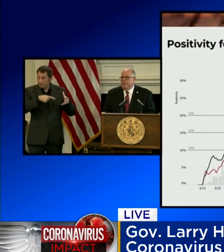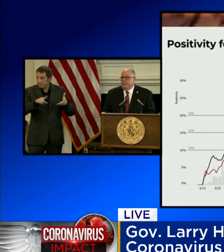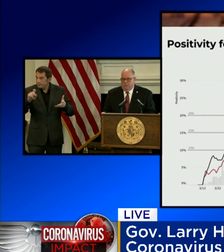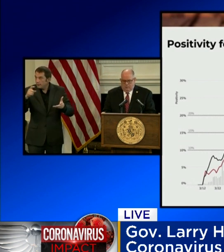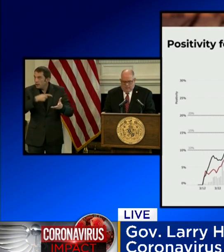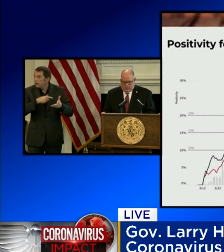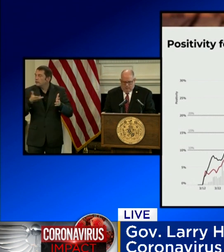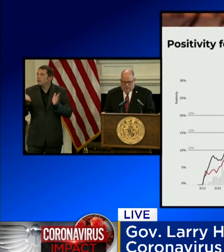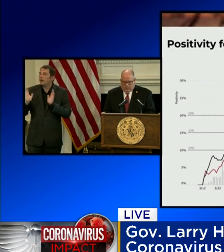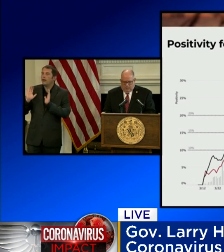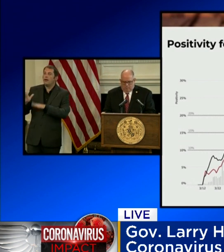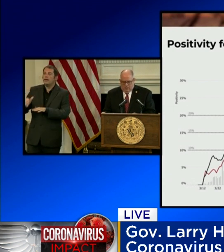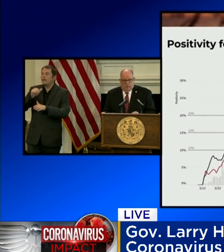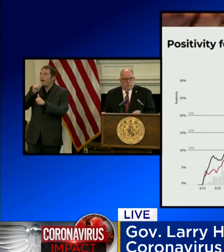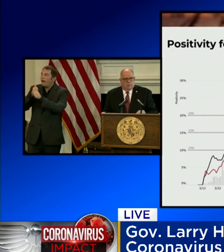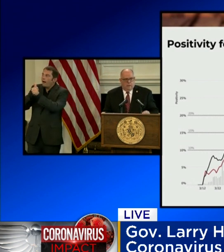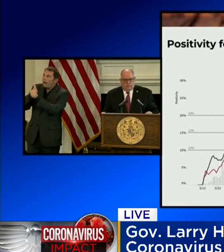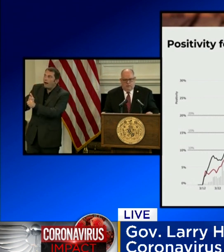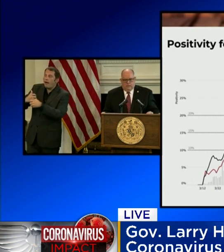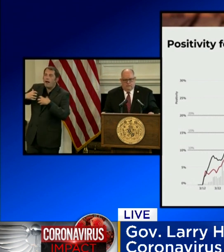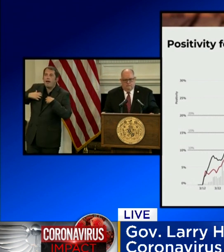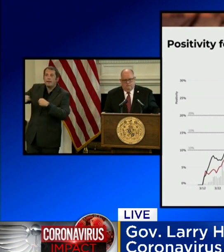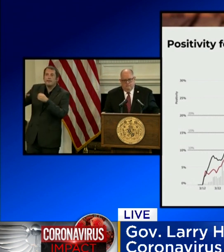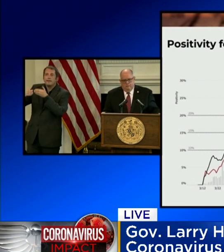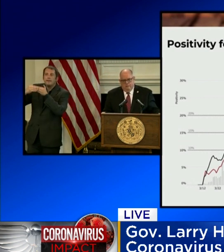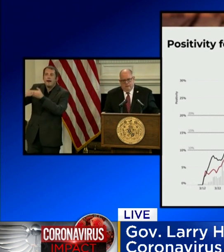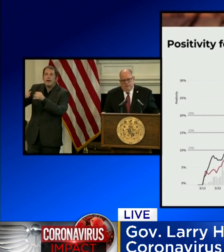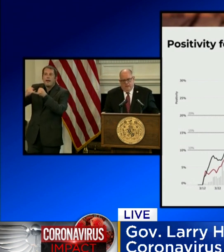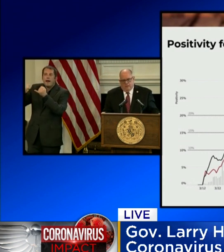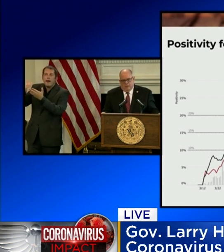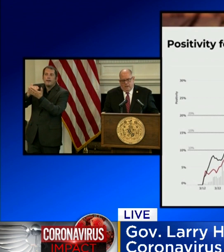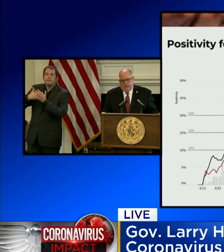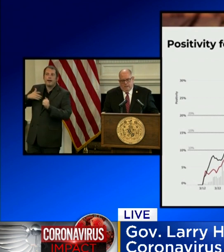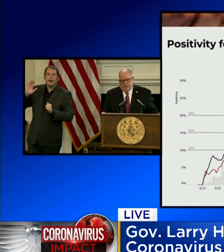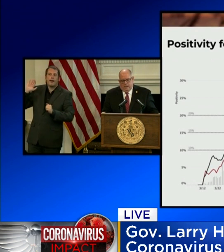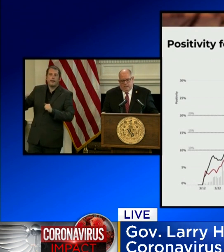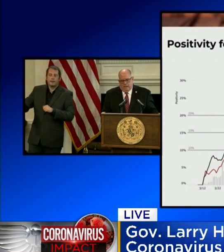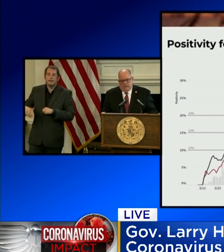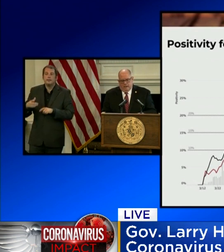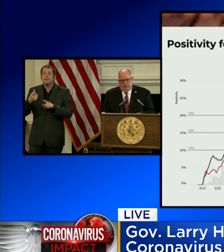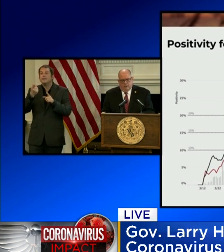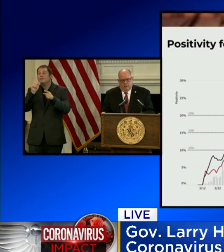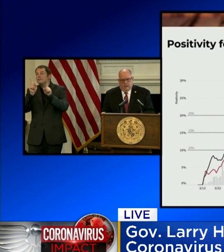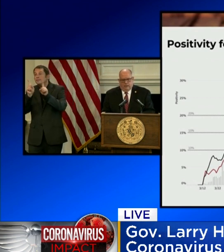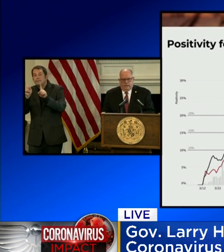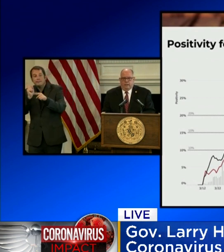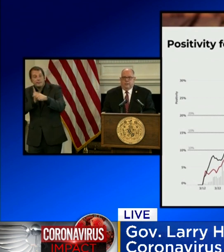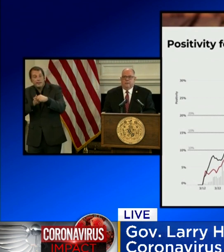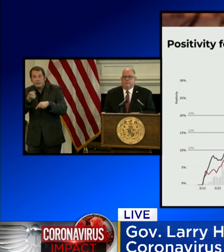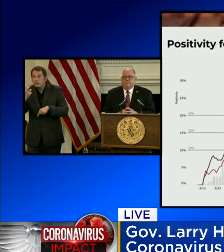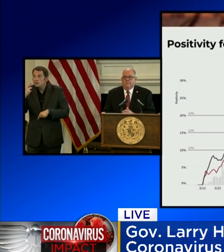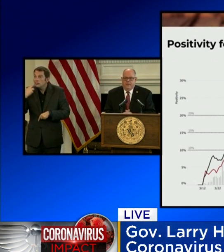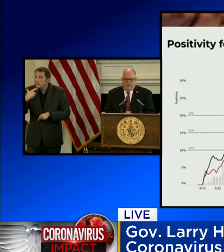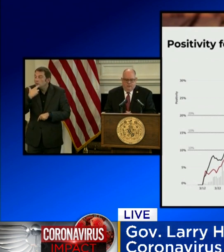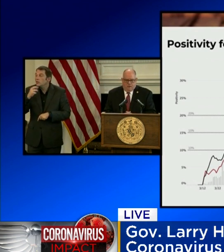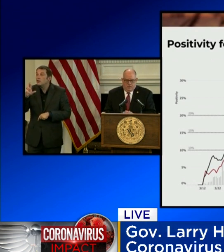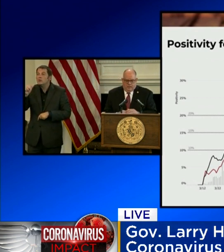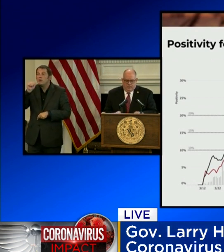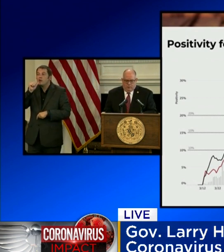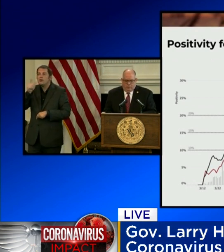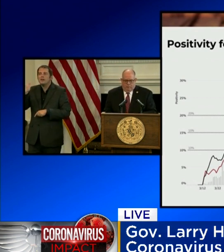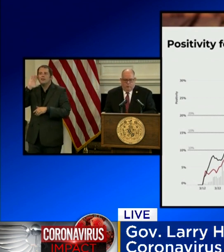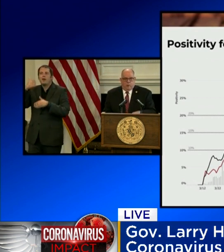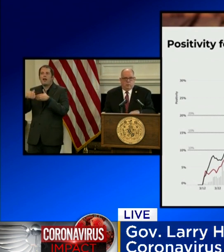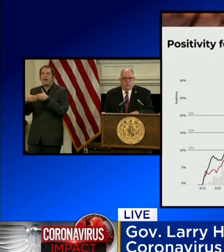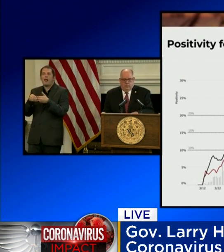requirements, particularly in bars and restaurants. Yesterday, I sent a letter to county leaders urging